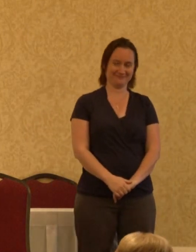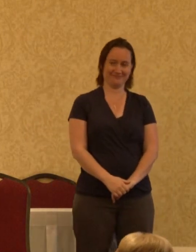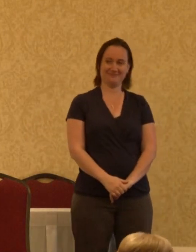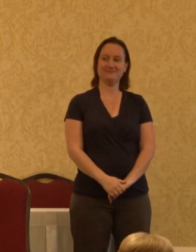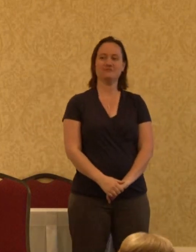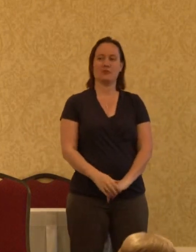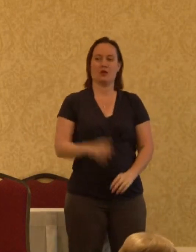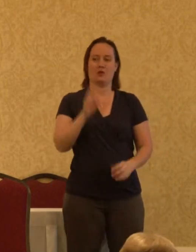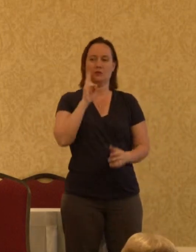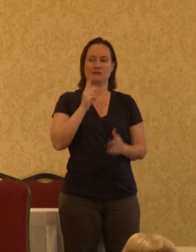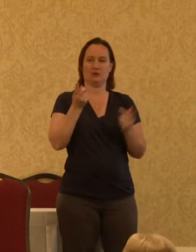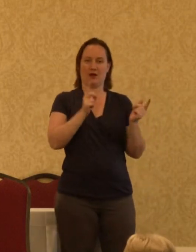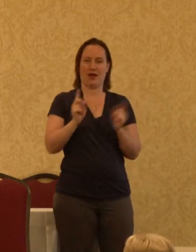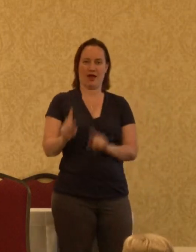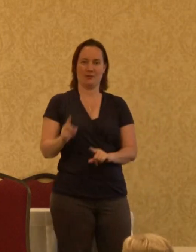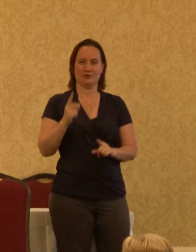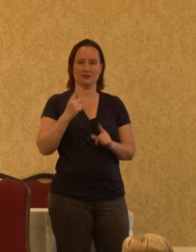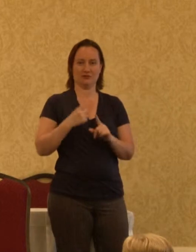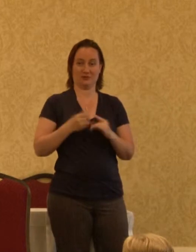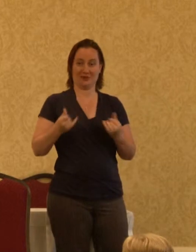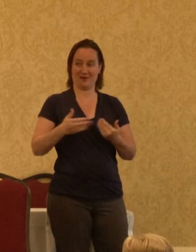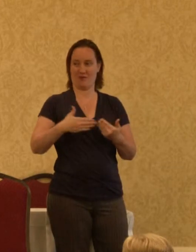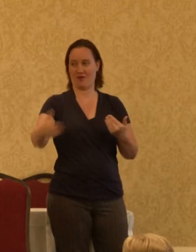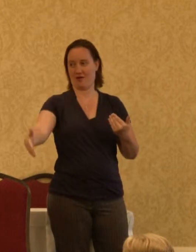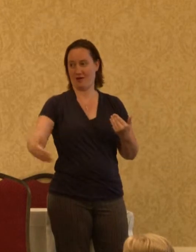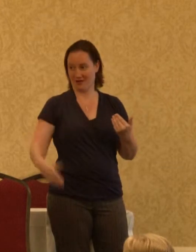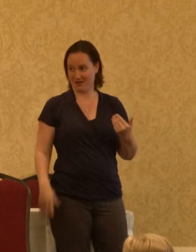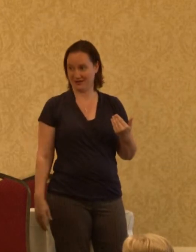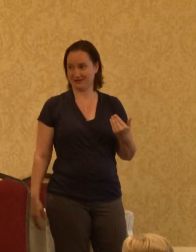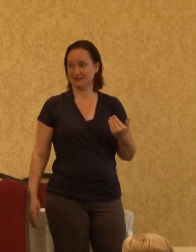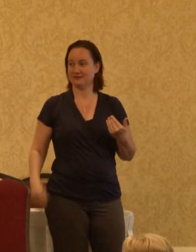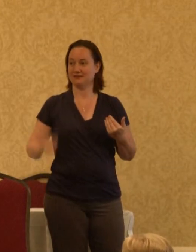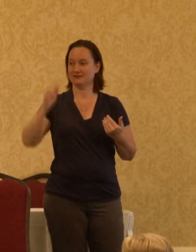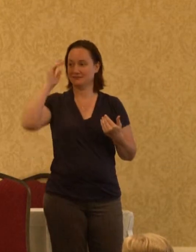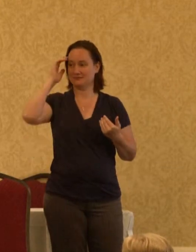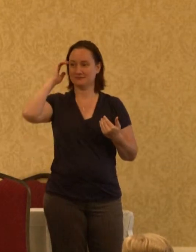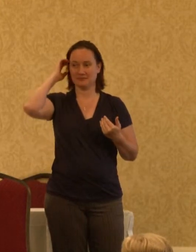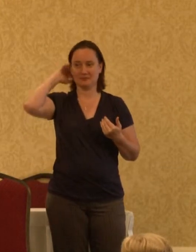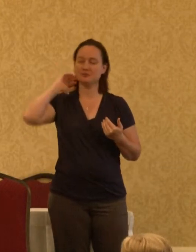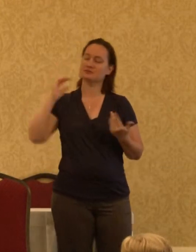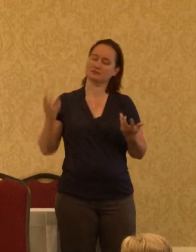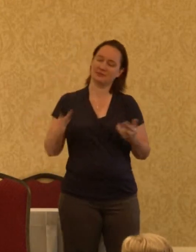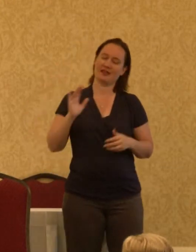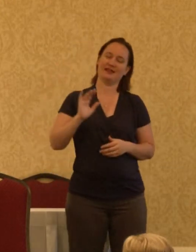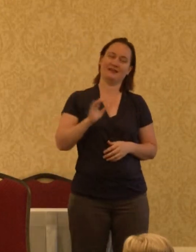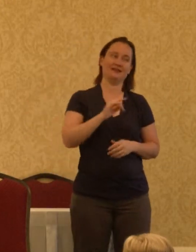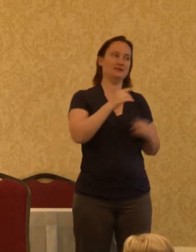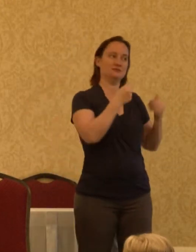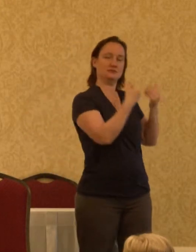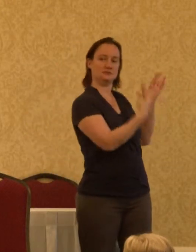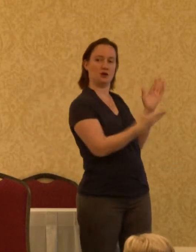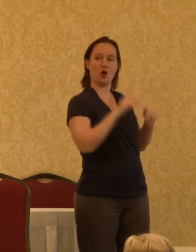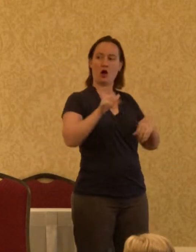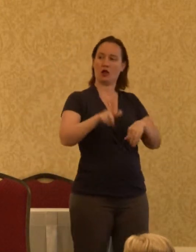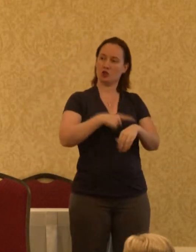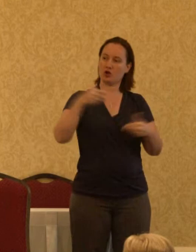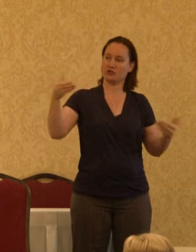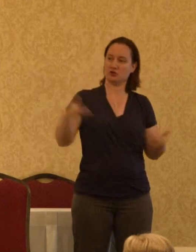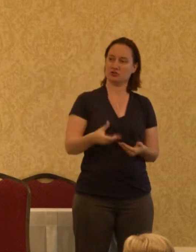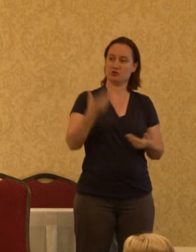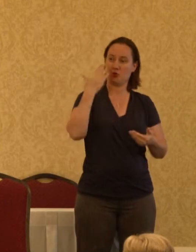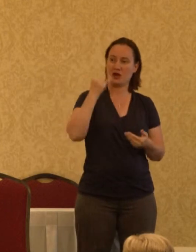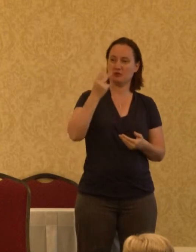So we'll see what happens from this point. So that's a long introduction to why you're seeing statistics